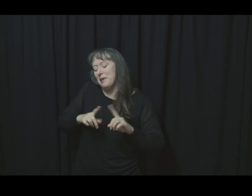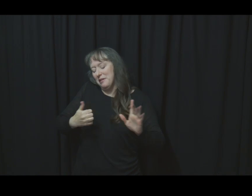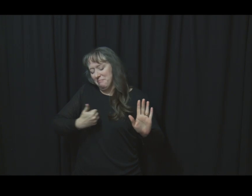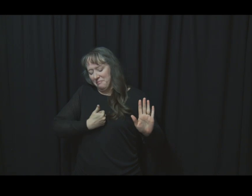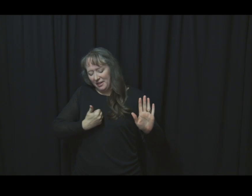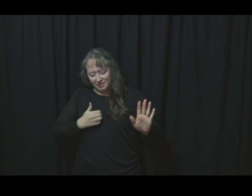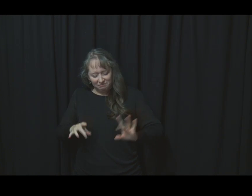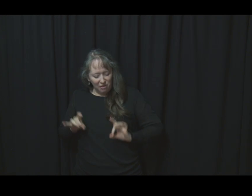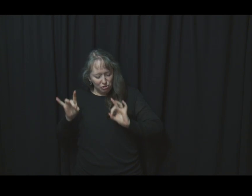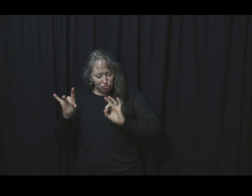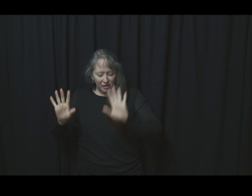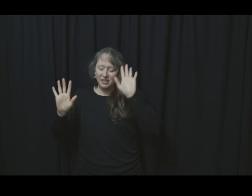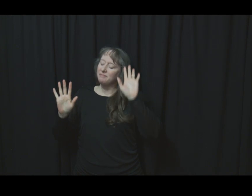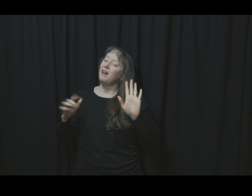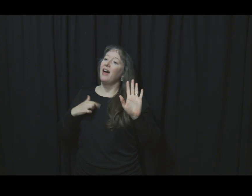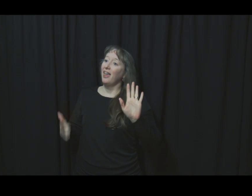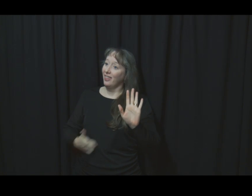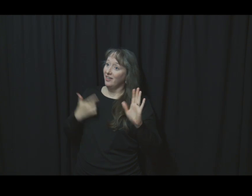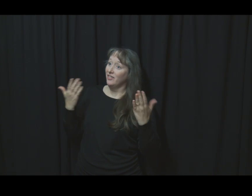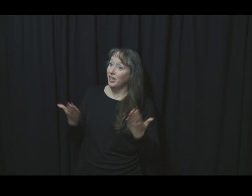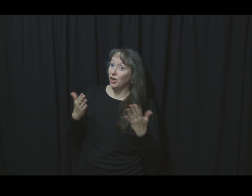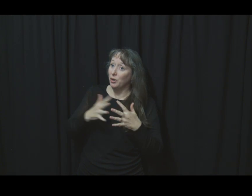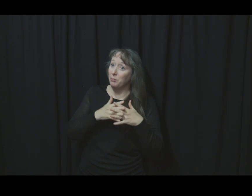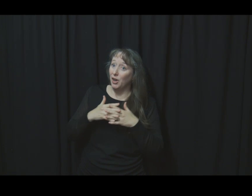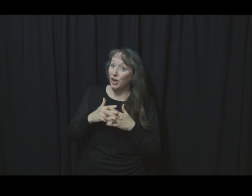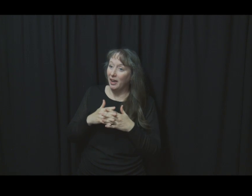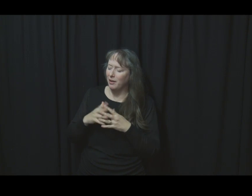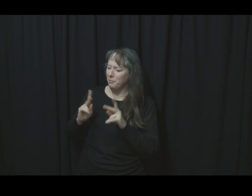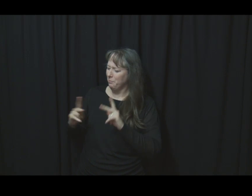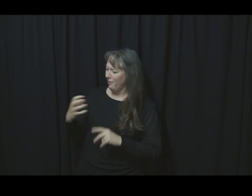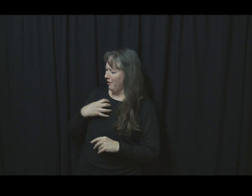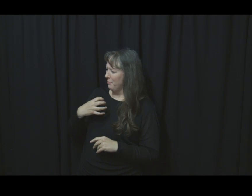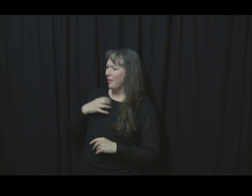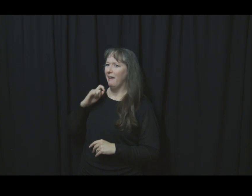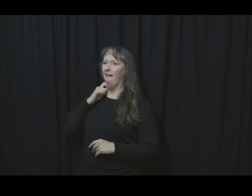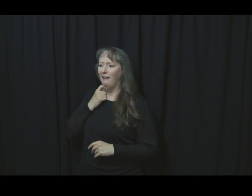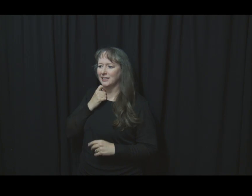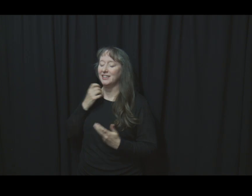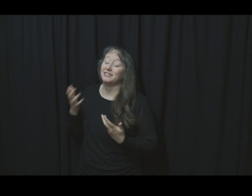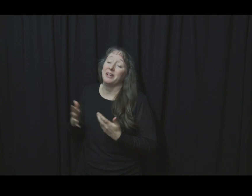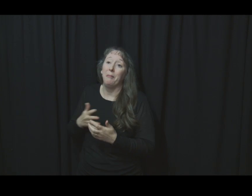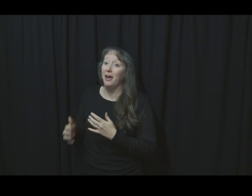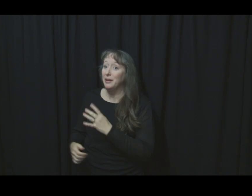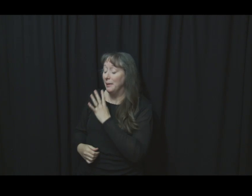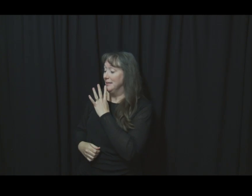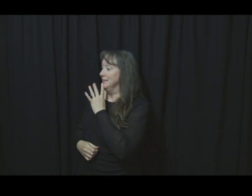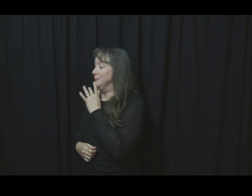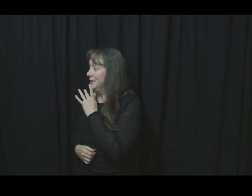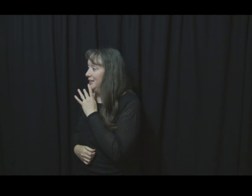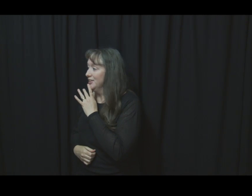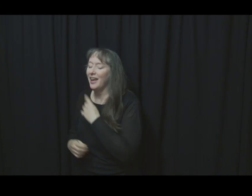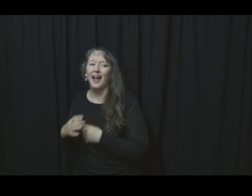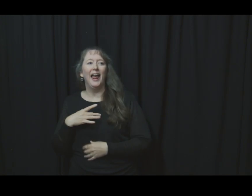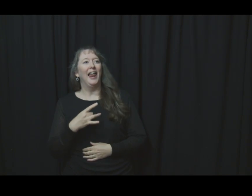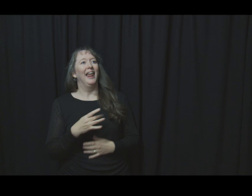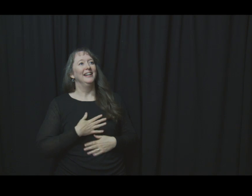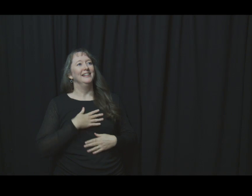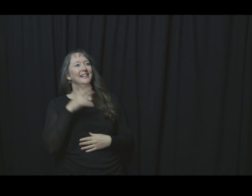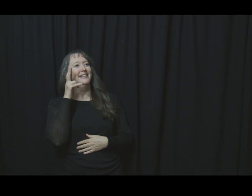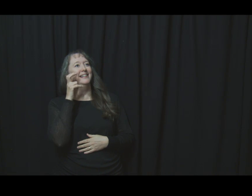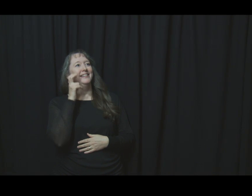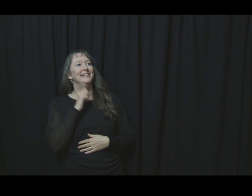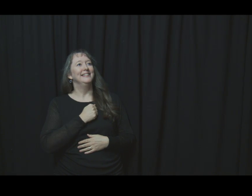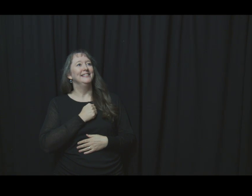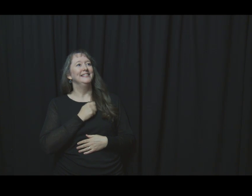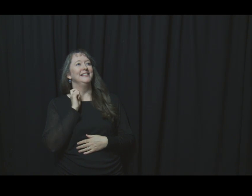over here in America, and they tell me I have an accent, and so it doesn't matter what I say. Some people tell me, we just like you here saying it. So